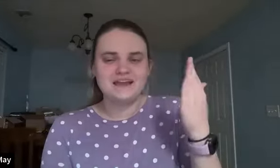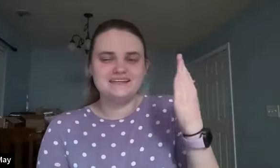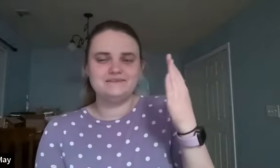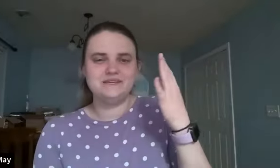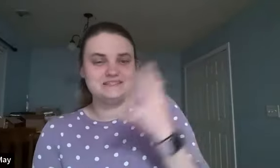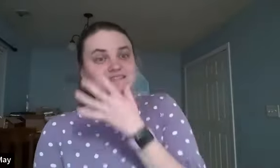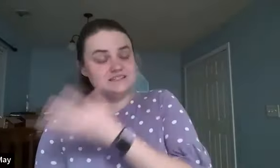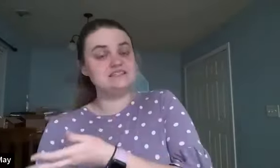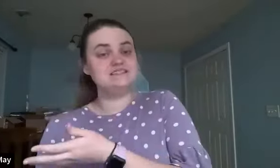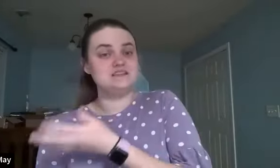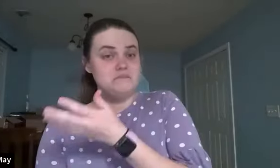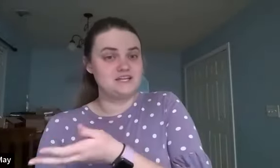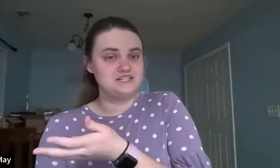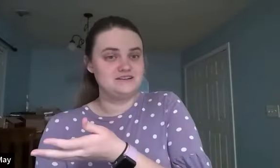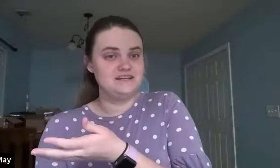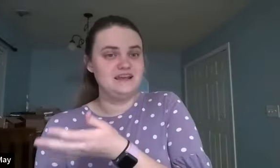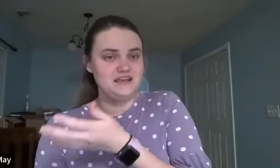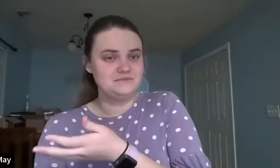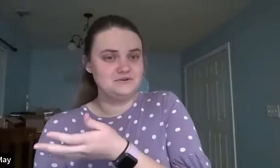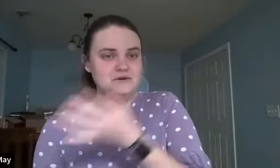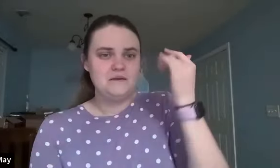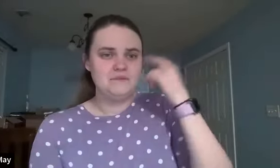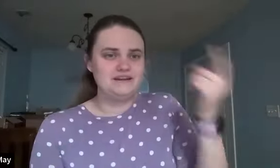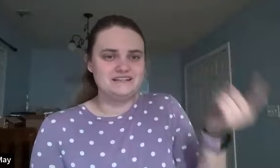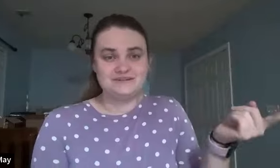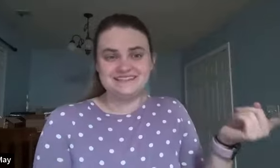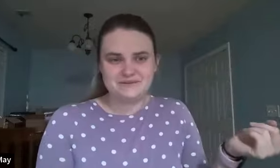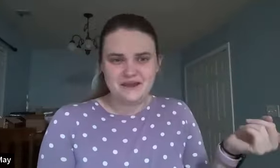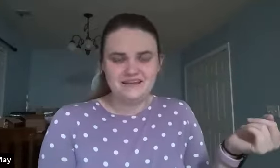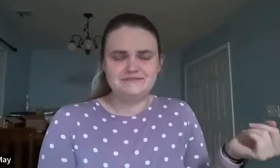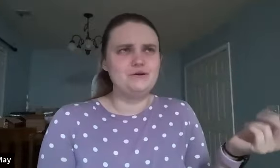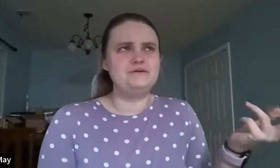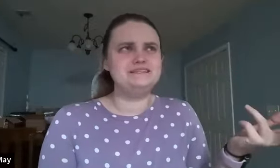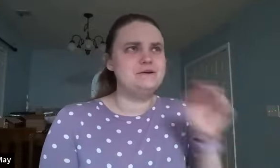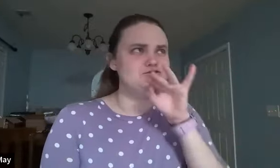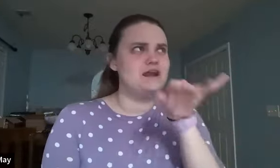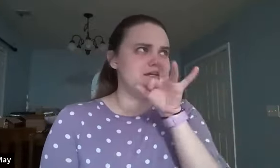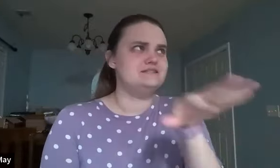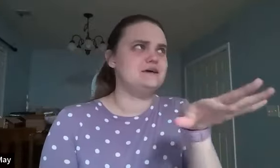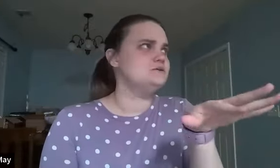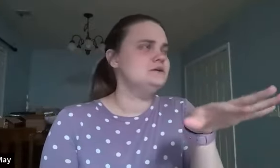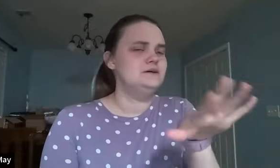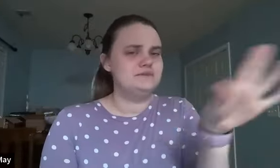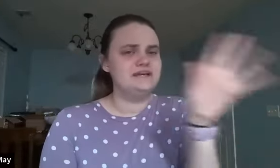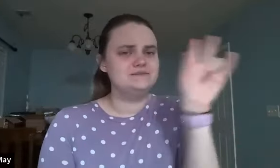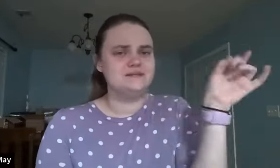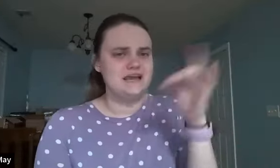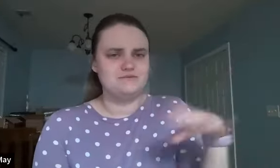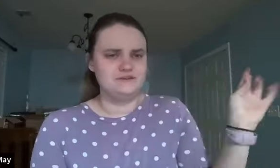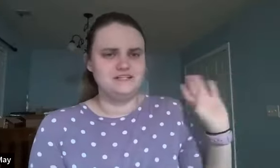mind, because since it's an imaginary animal, my brain doesn't always think about it, even though I always think about dragons though. But that's because I have a relation